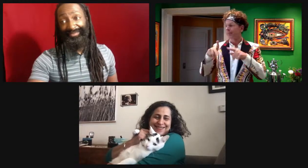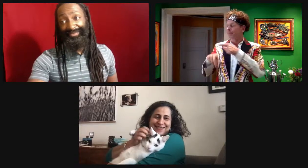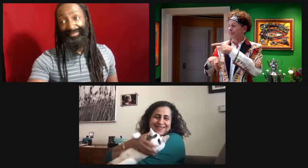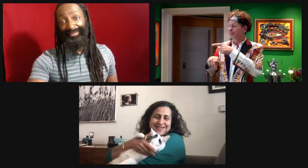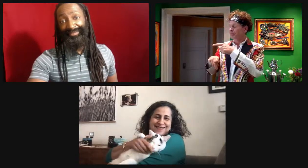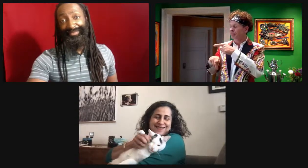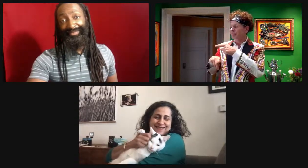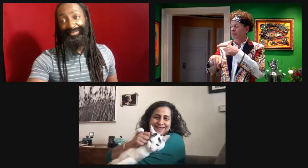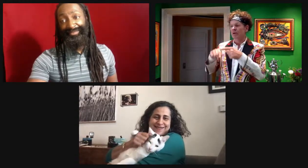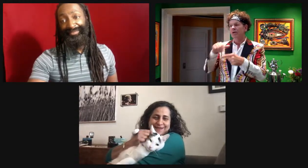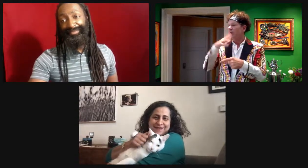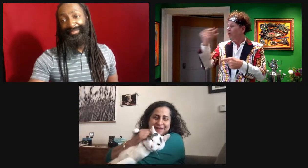John?